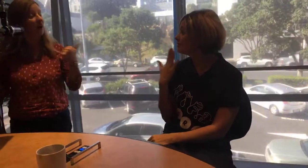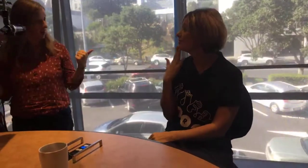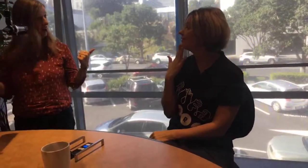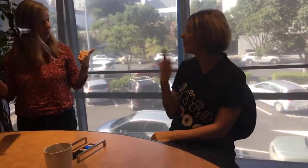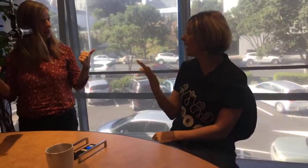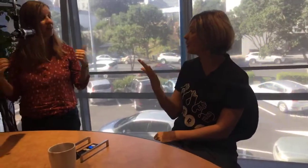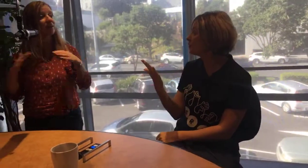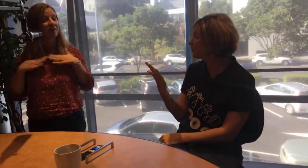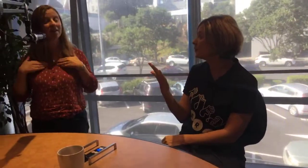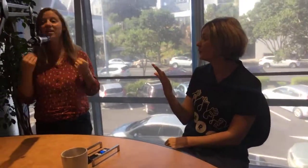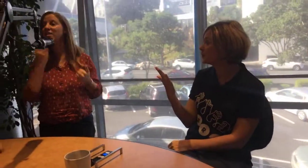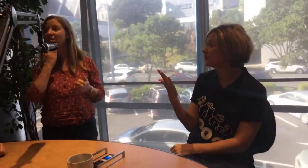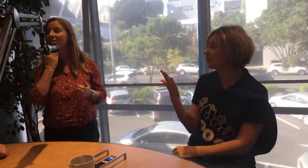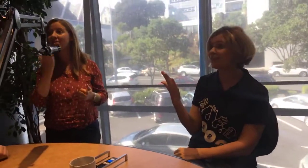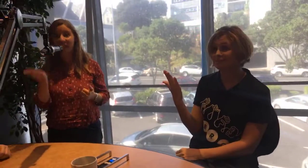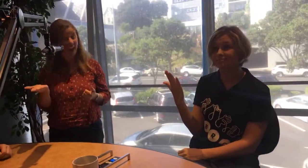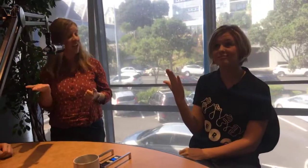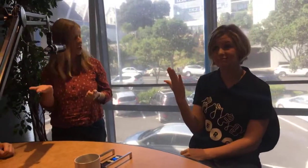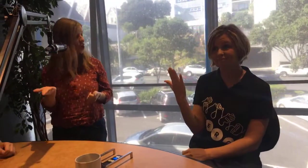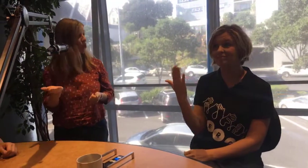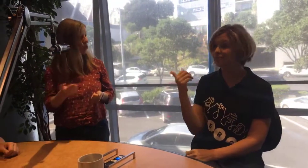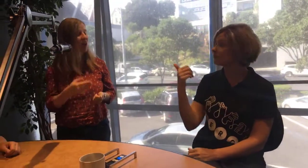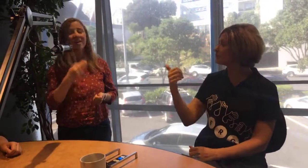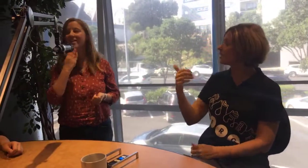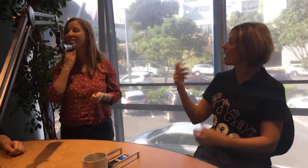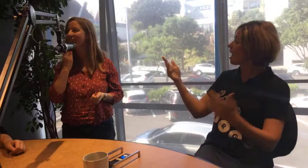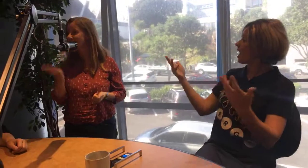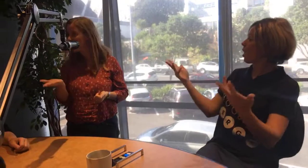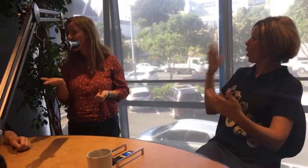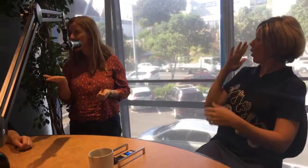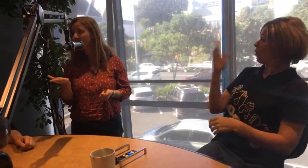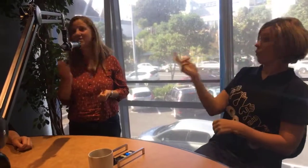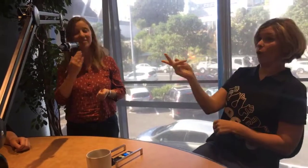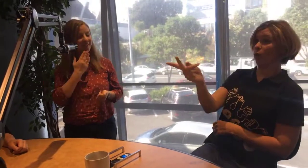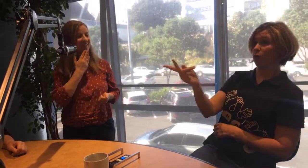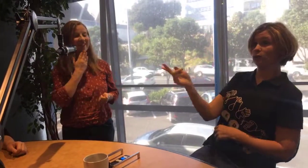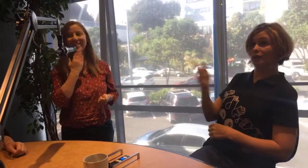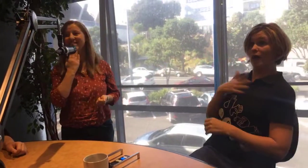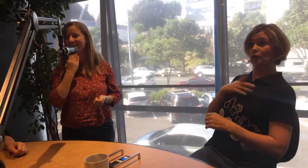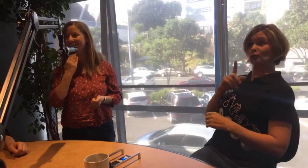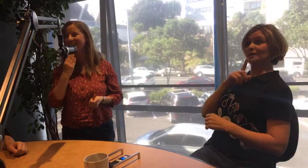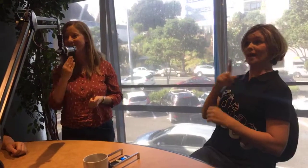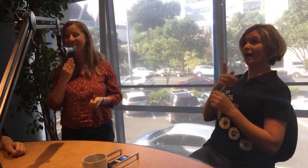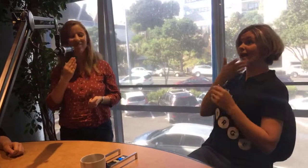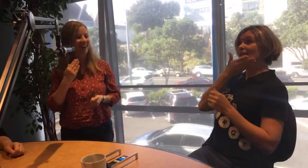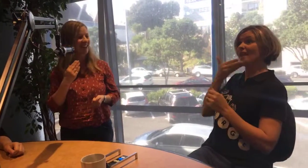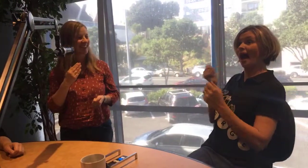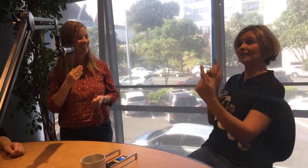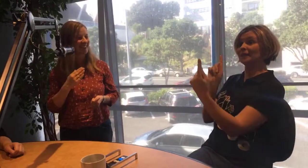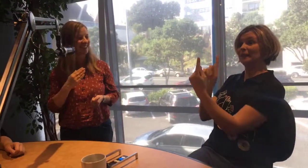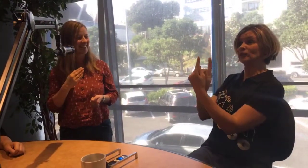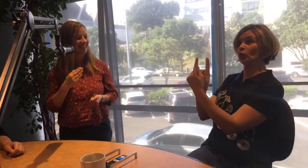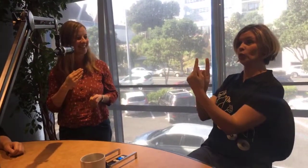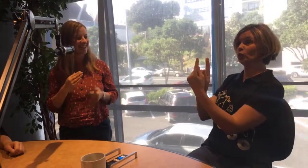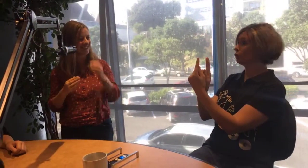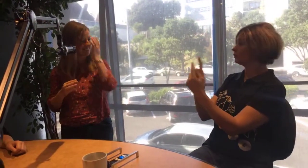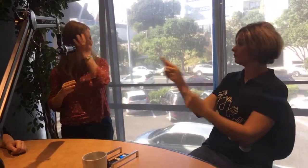The sign for thank you. Thank you. The sign for thank you. This is great. Is great.